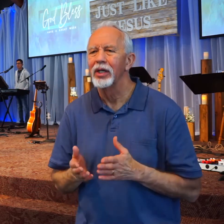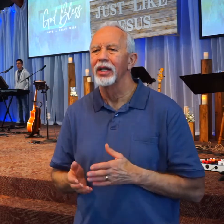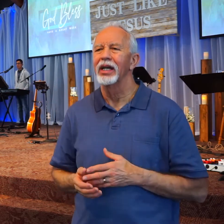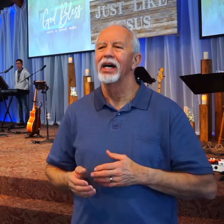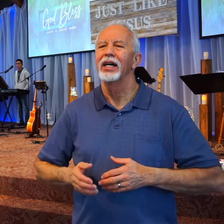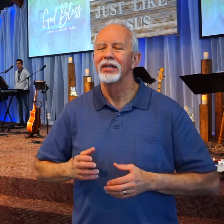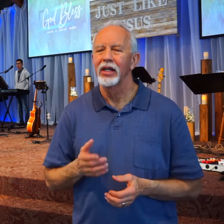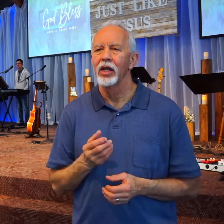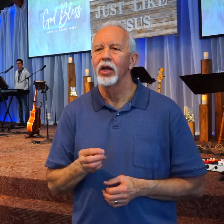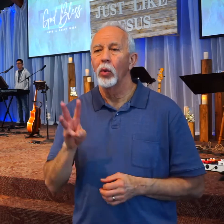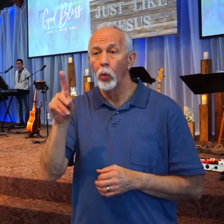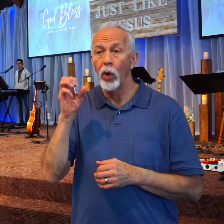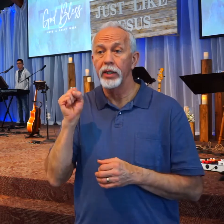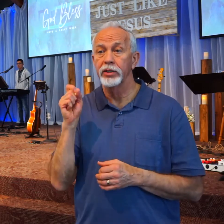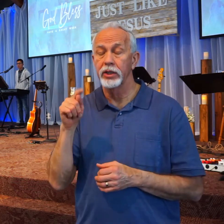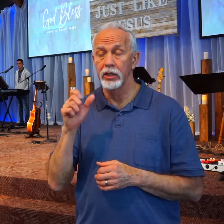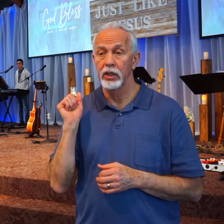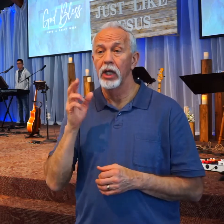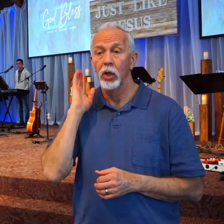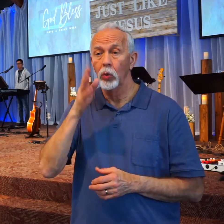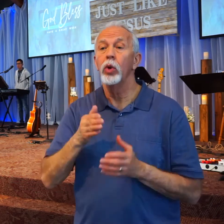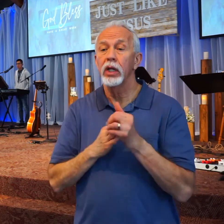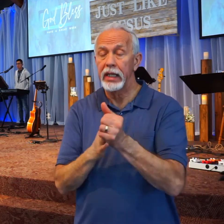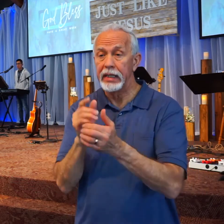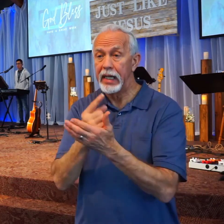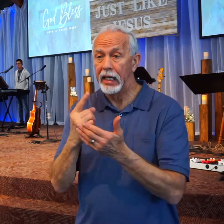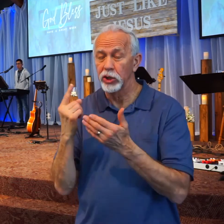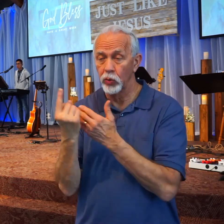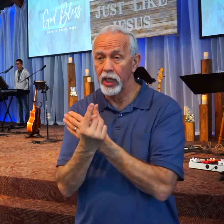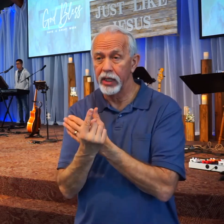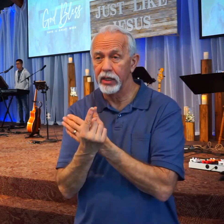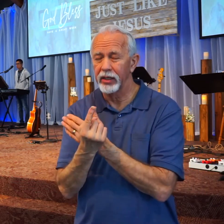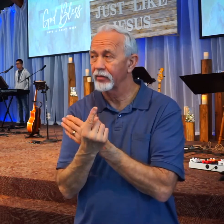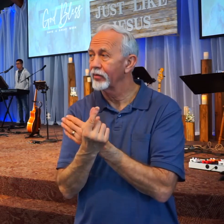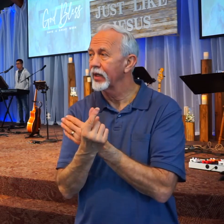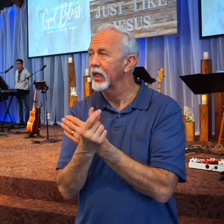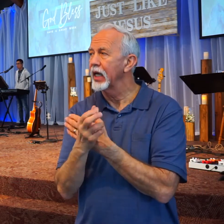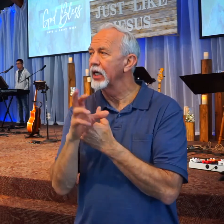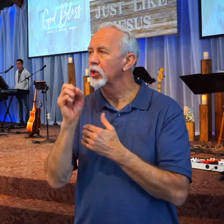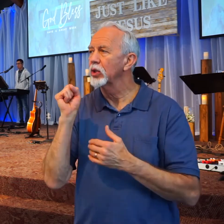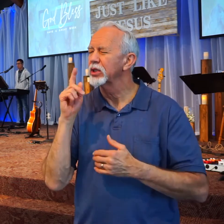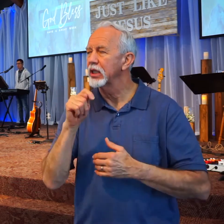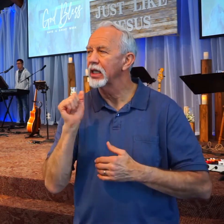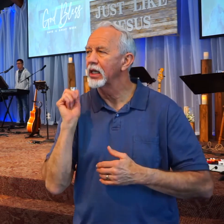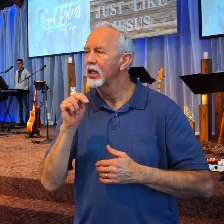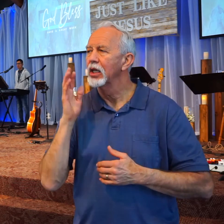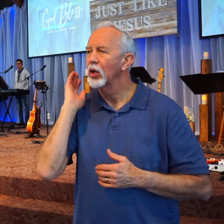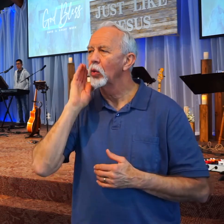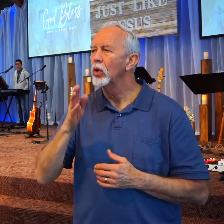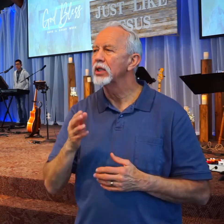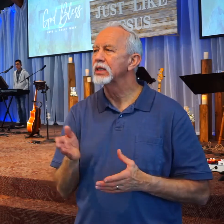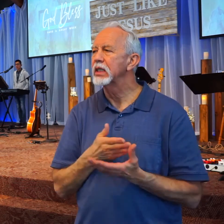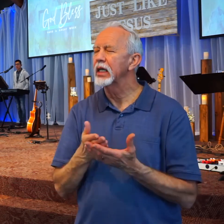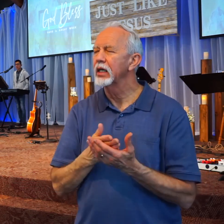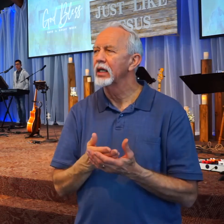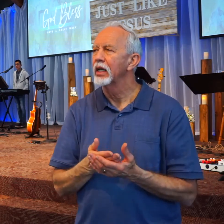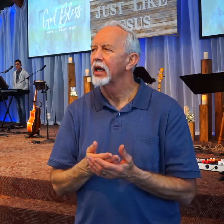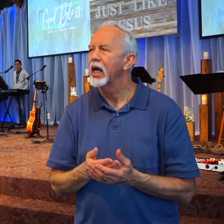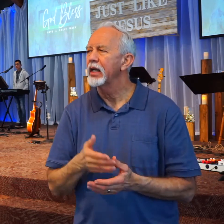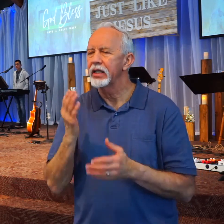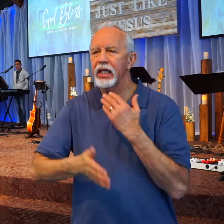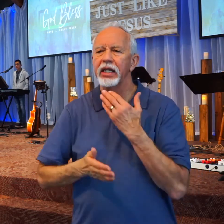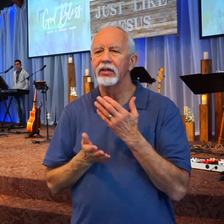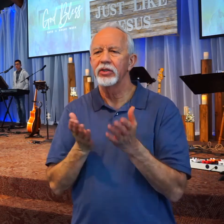Sunday, Winston will be leading, and Christina, there's Christina, will be singing. And we're going to actually, at the end of the service, have a bit of a